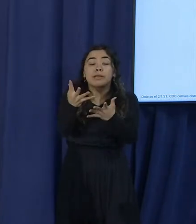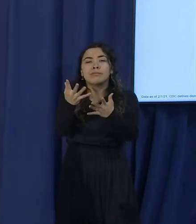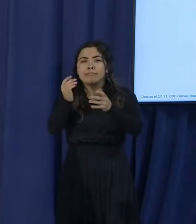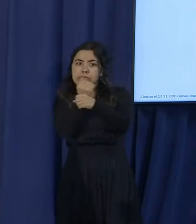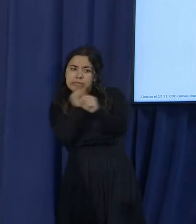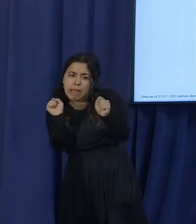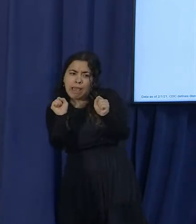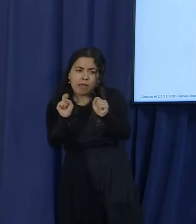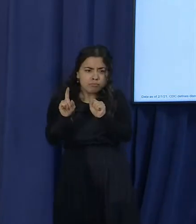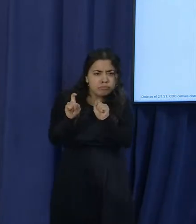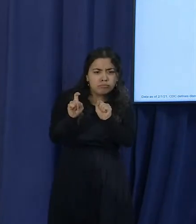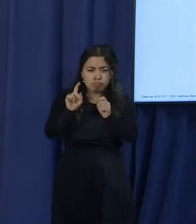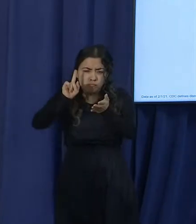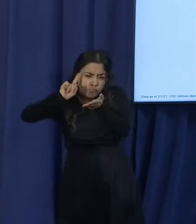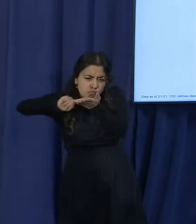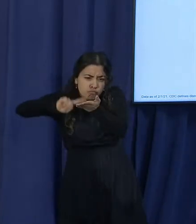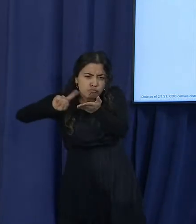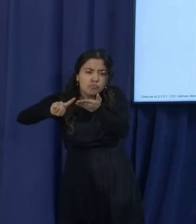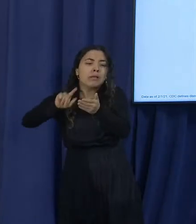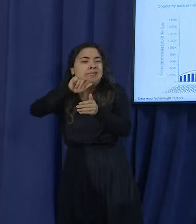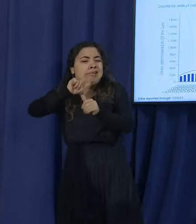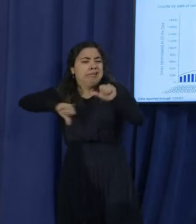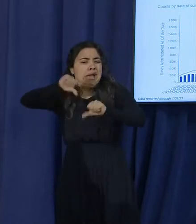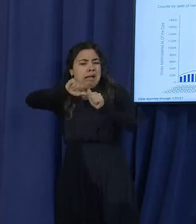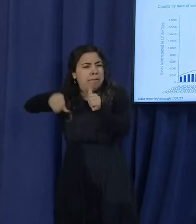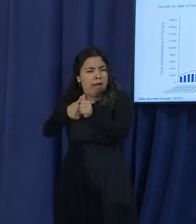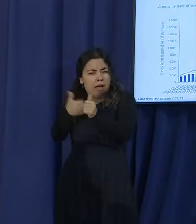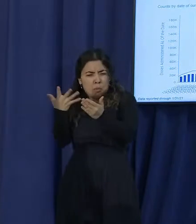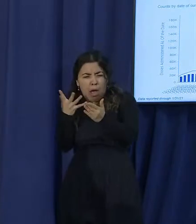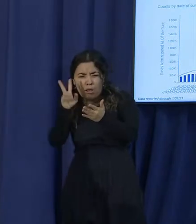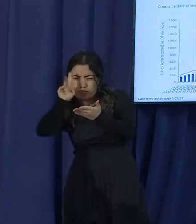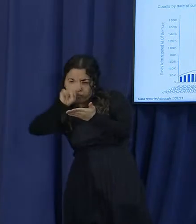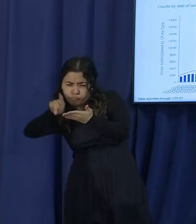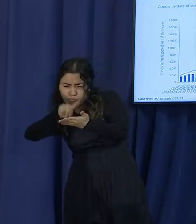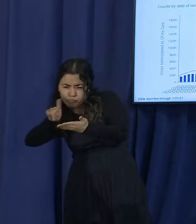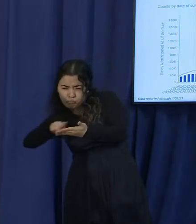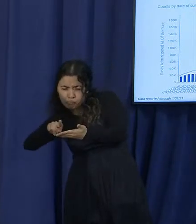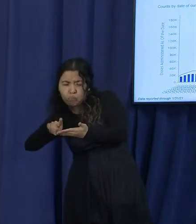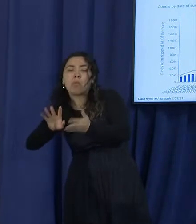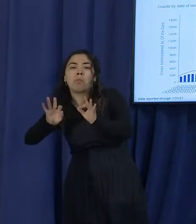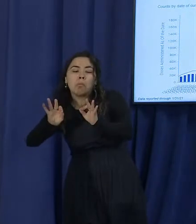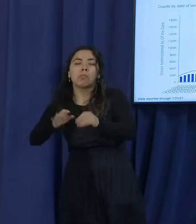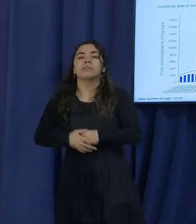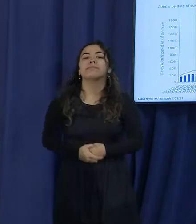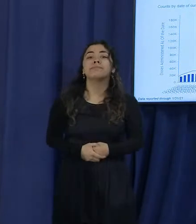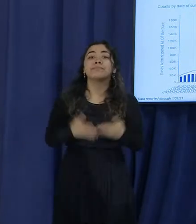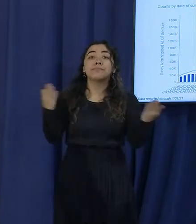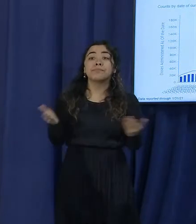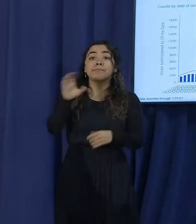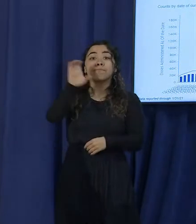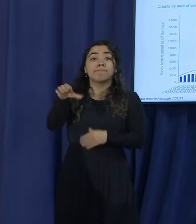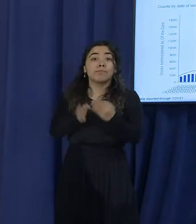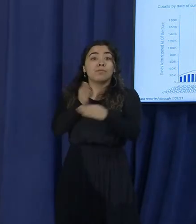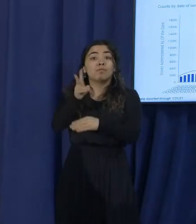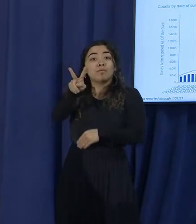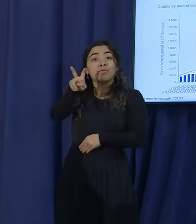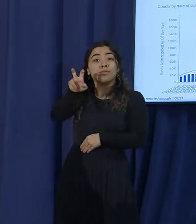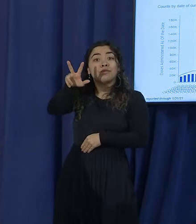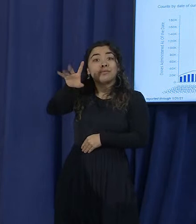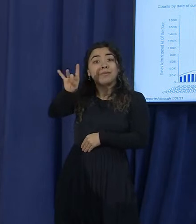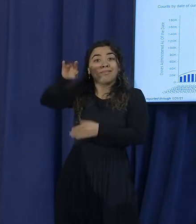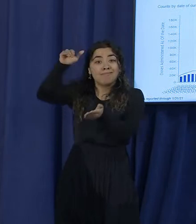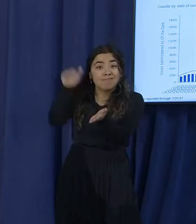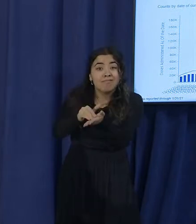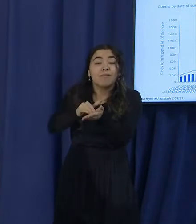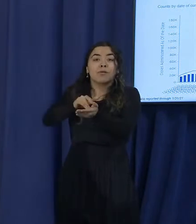behind the vaccine, and our rollout here in Chicago. Here in Chicago, we've administered more than 238,000 doses